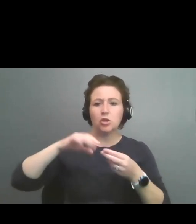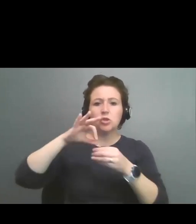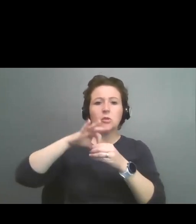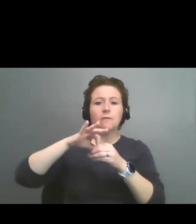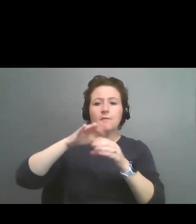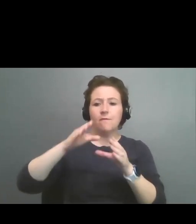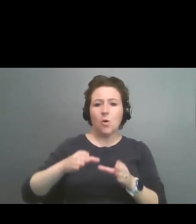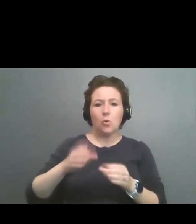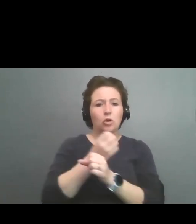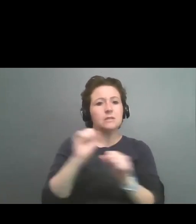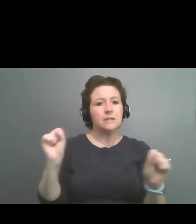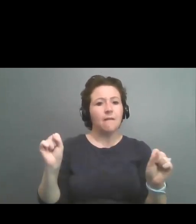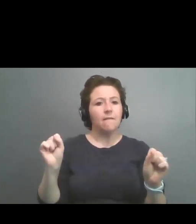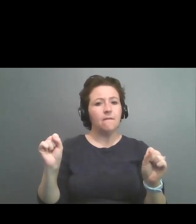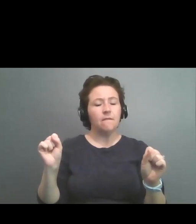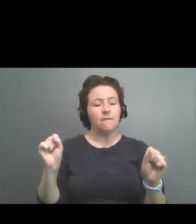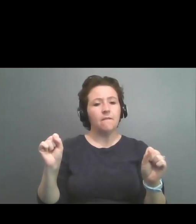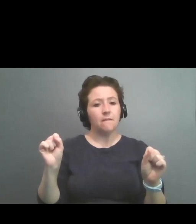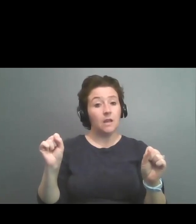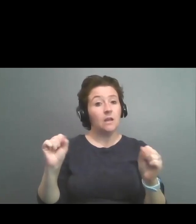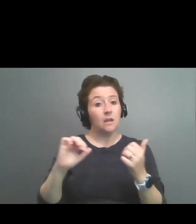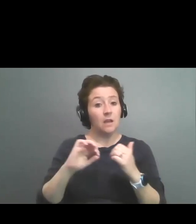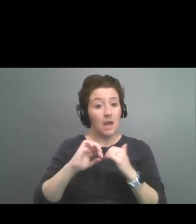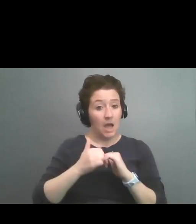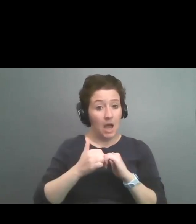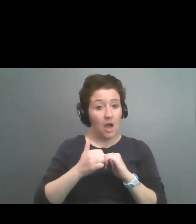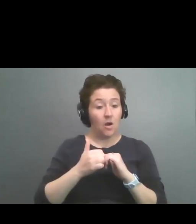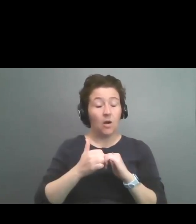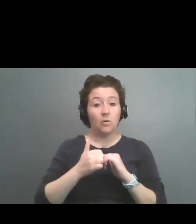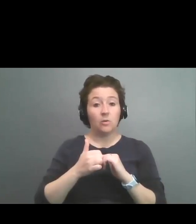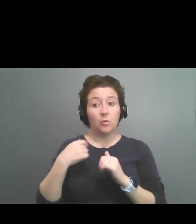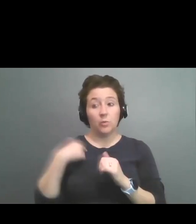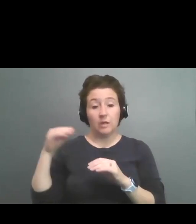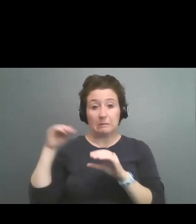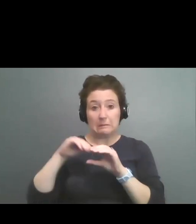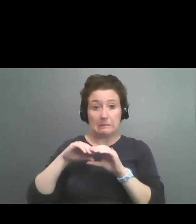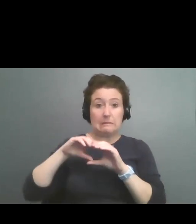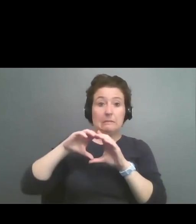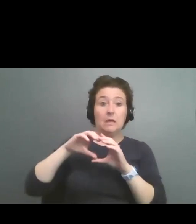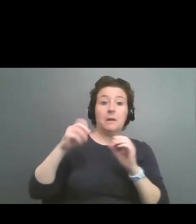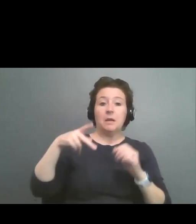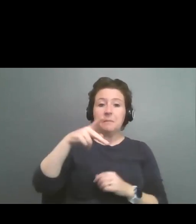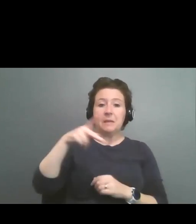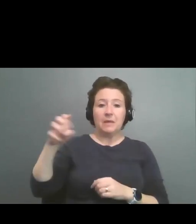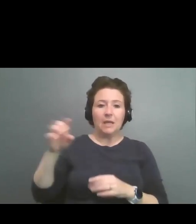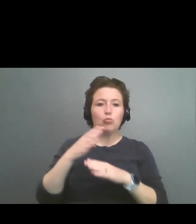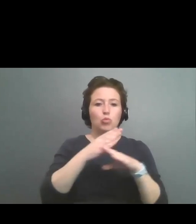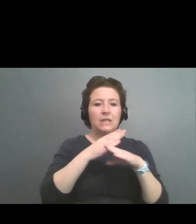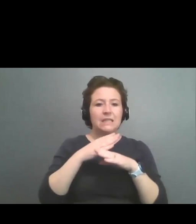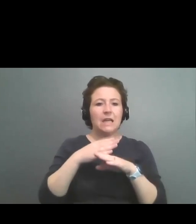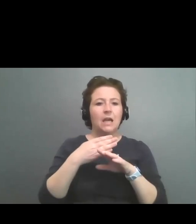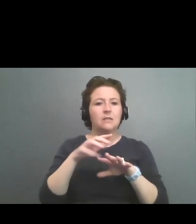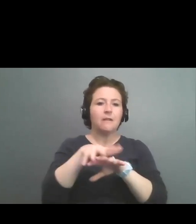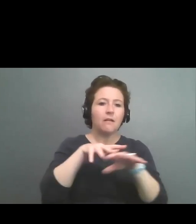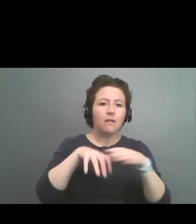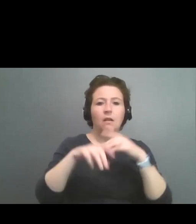vote centers by stockpiling plenty of PPE for their use.